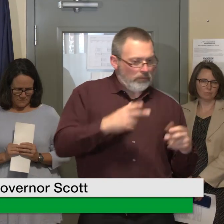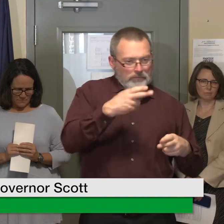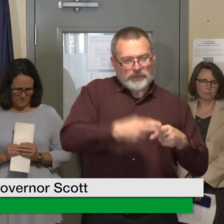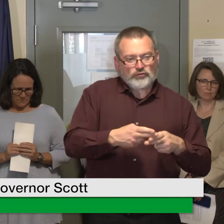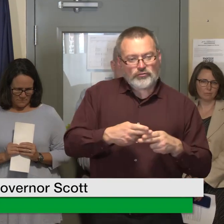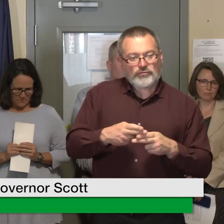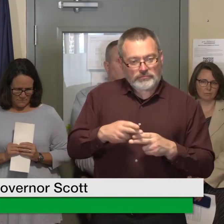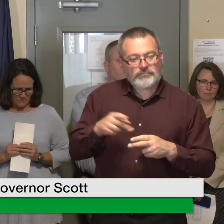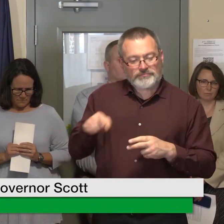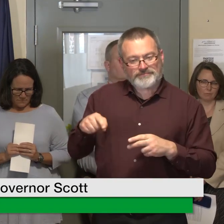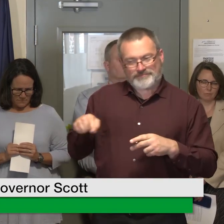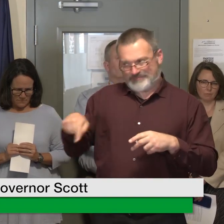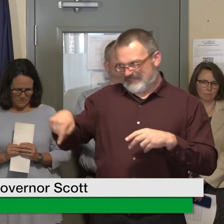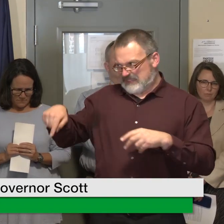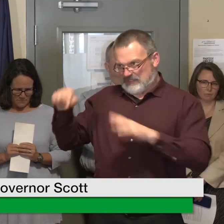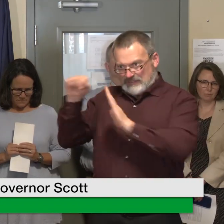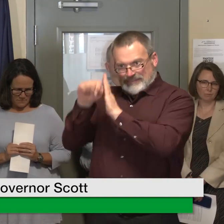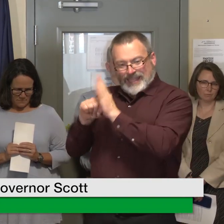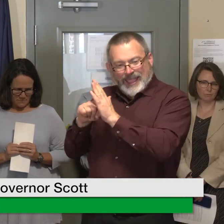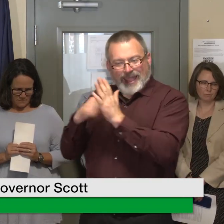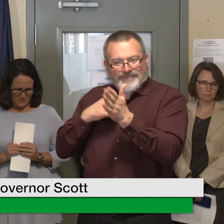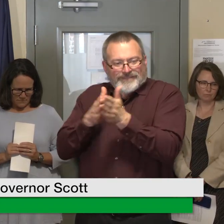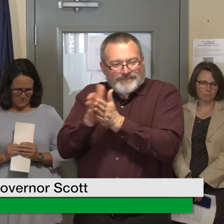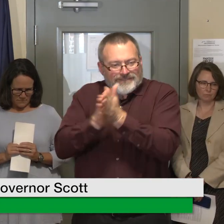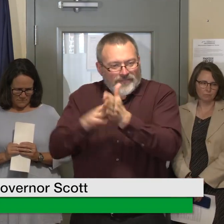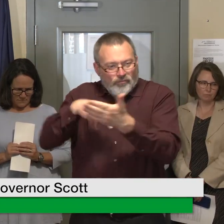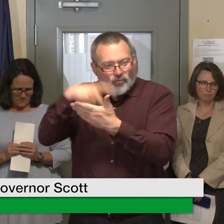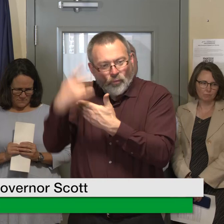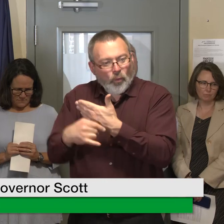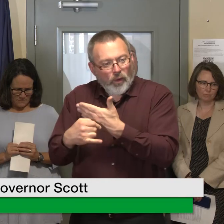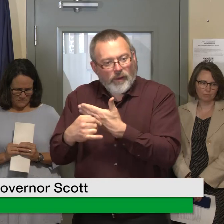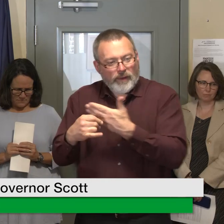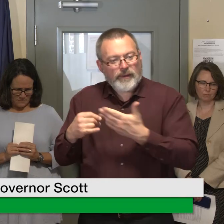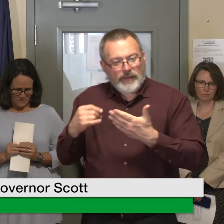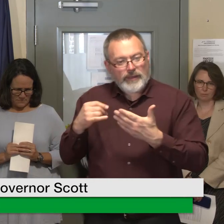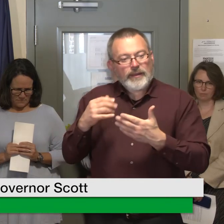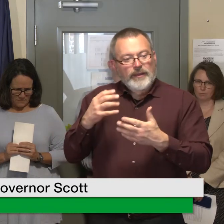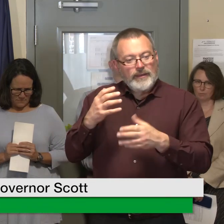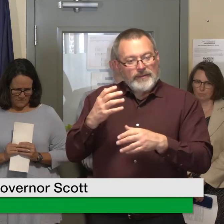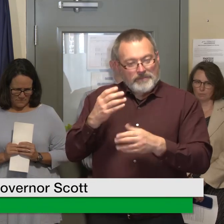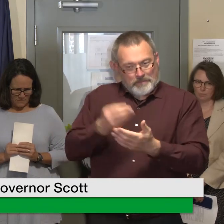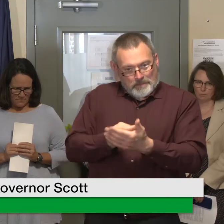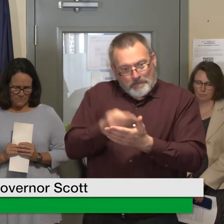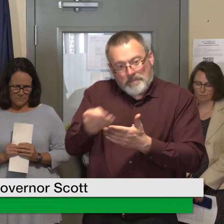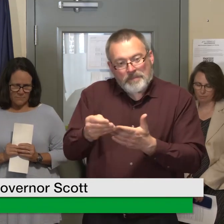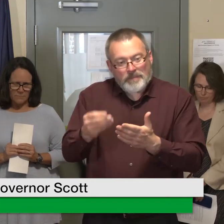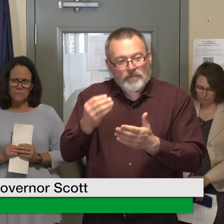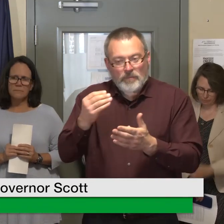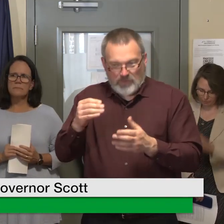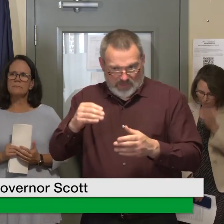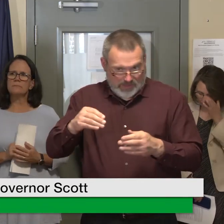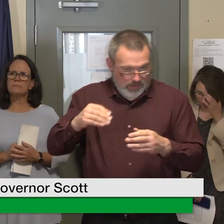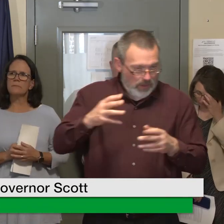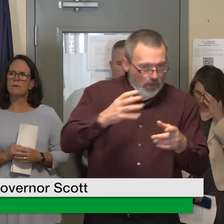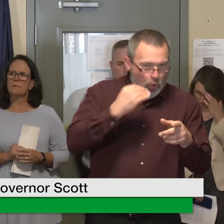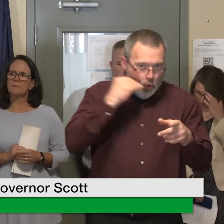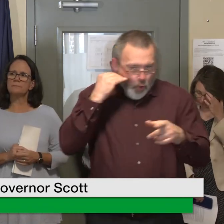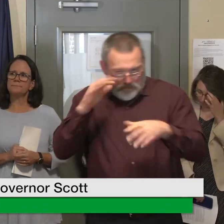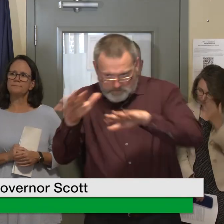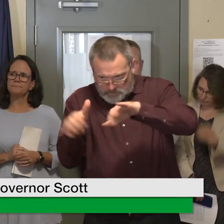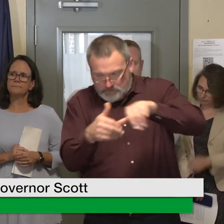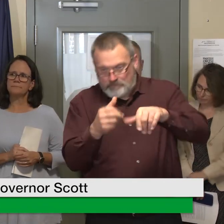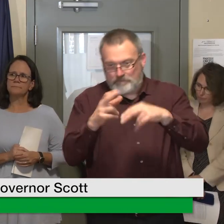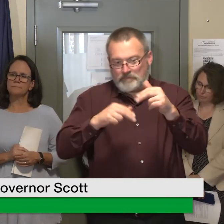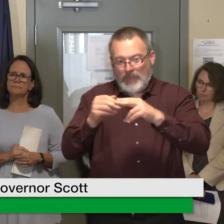going to be, say, in doing land taking or in buyouts and that sort of thing, which is also very expensive